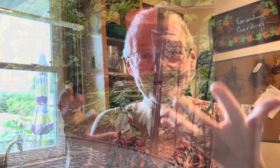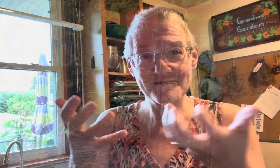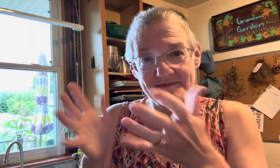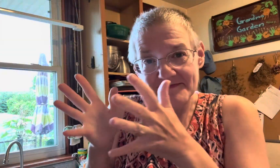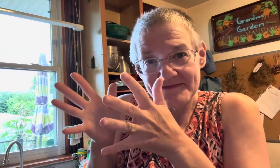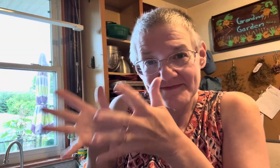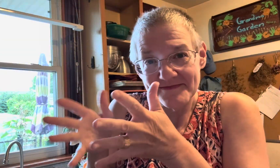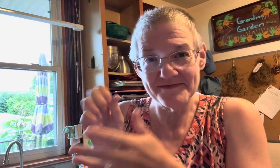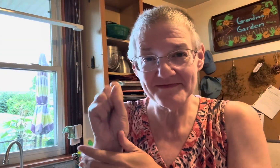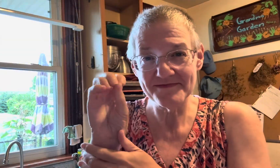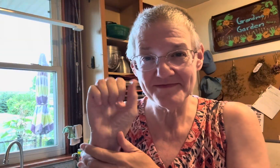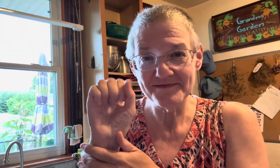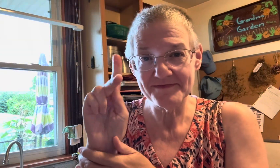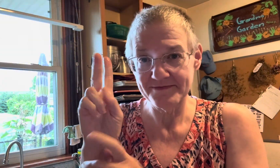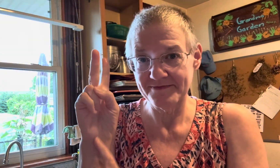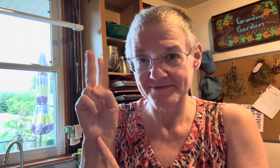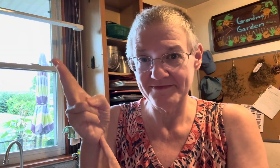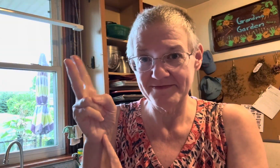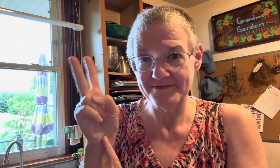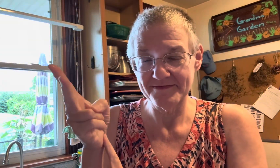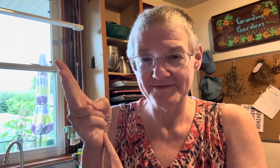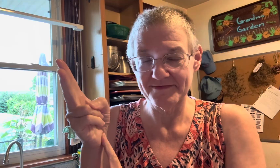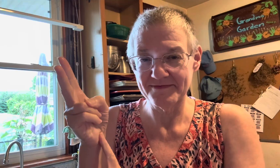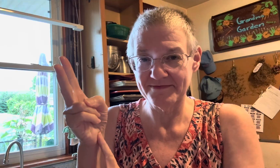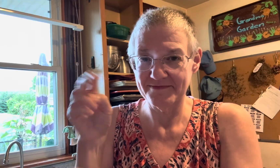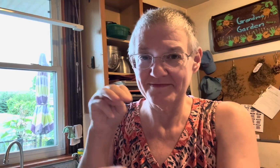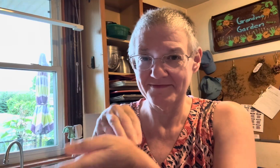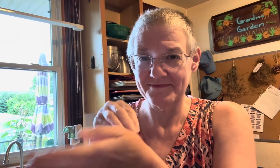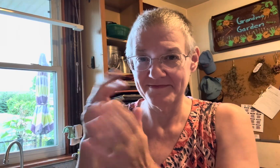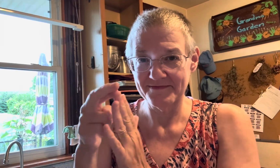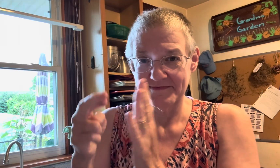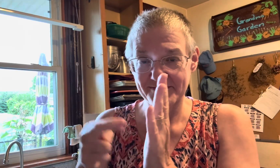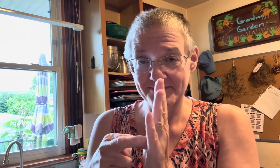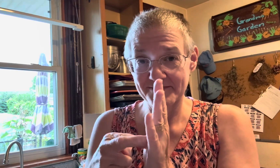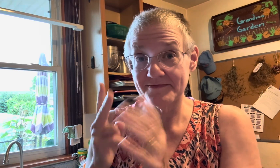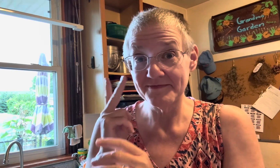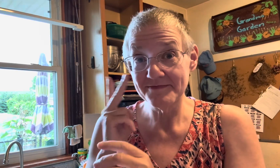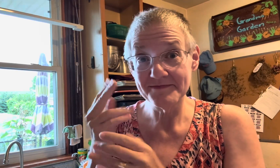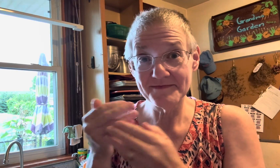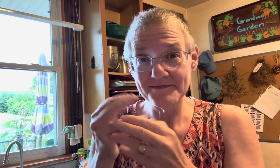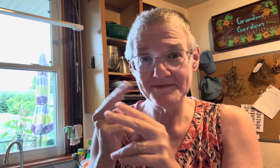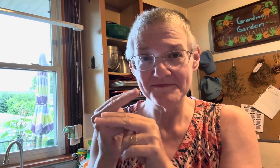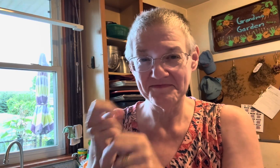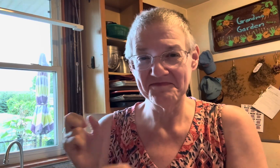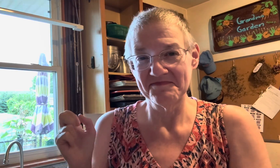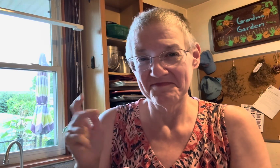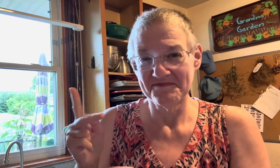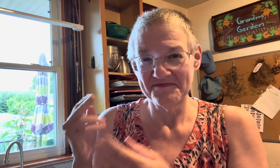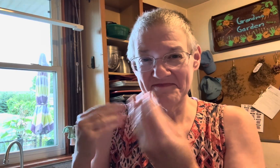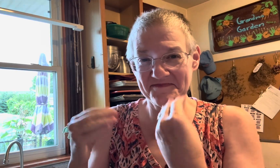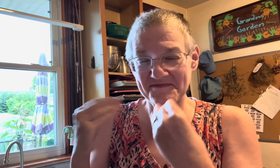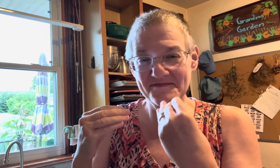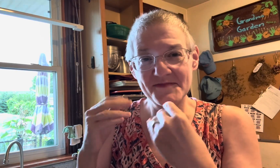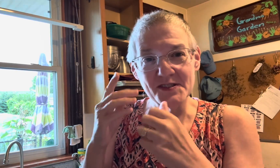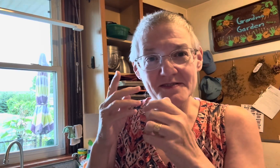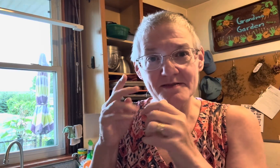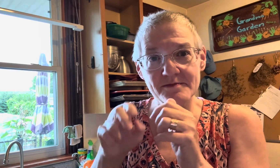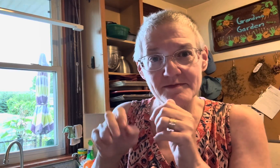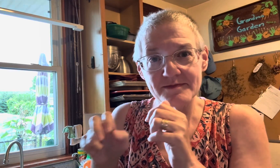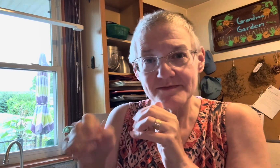We're going to leave the lettuce to soak for 2 minutes. That's the hospital's rules. And as you can see, the baby bunny came back. It went and